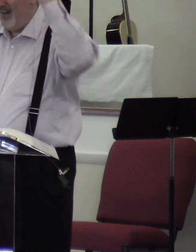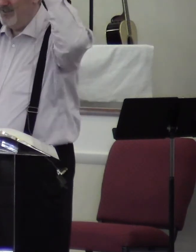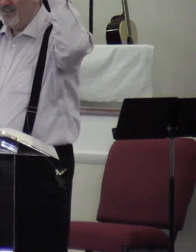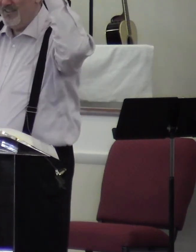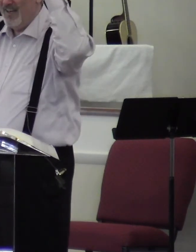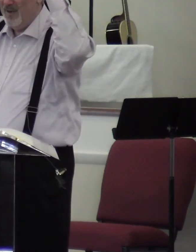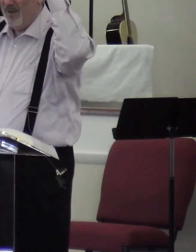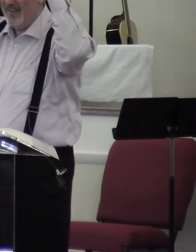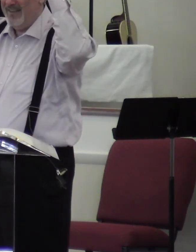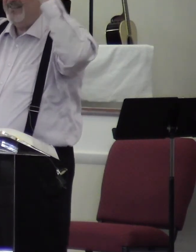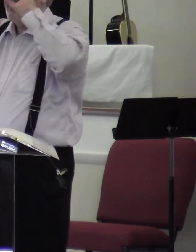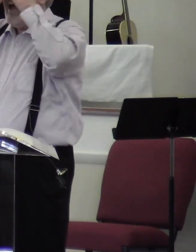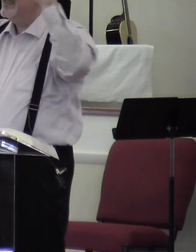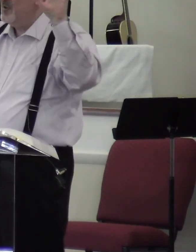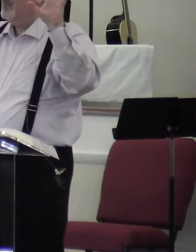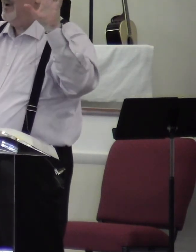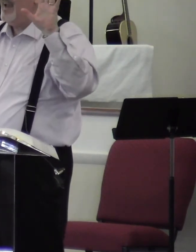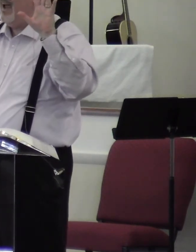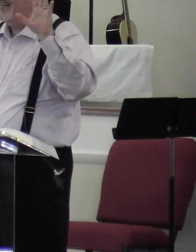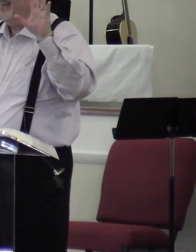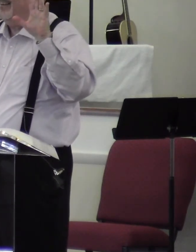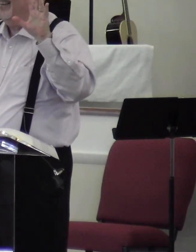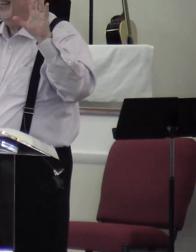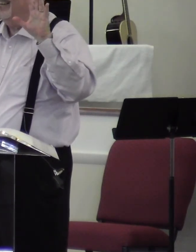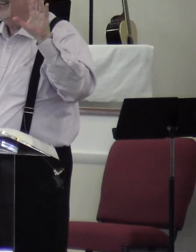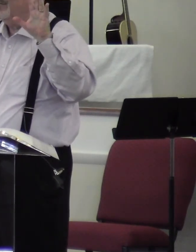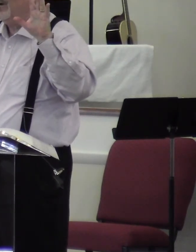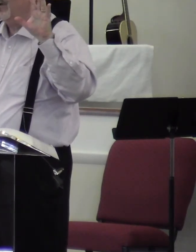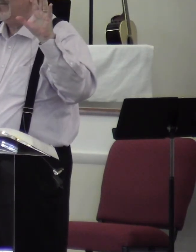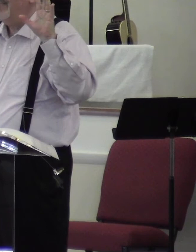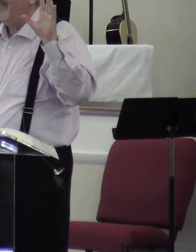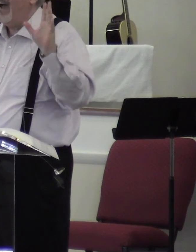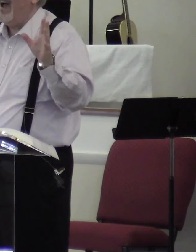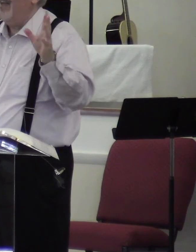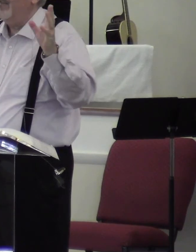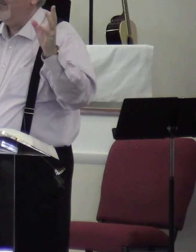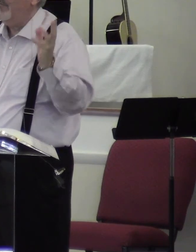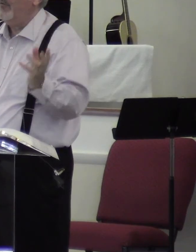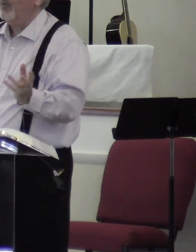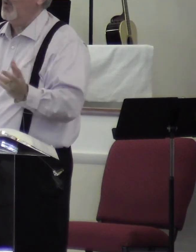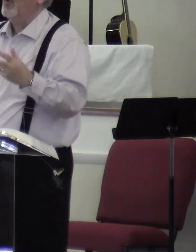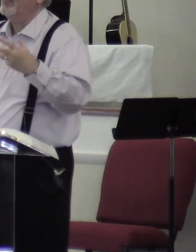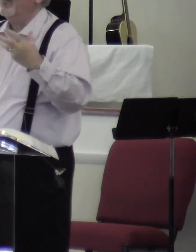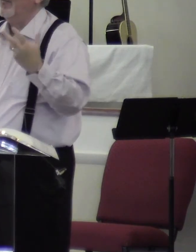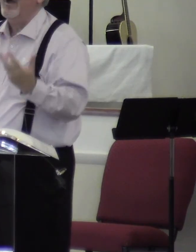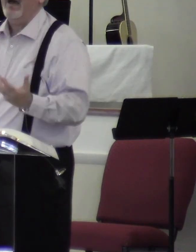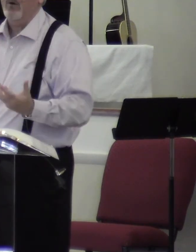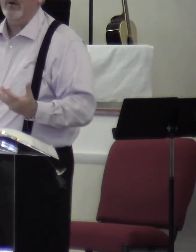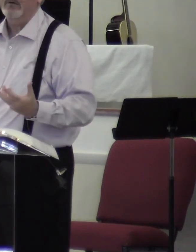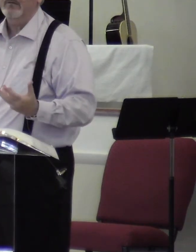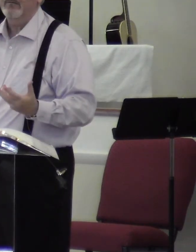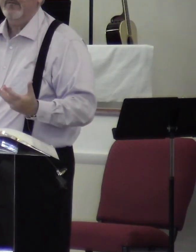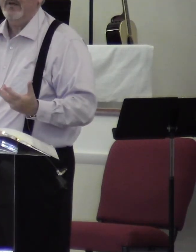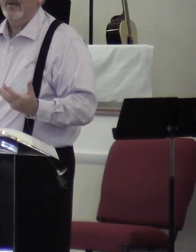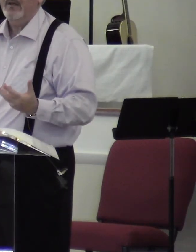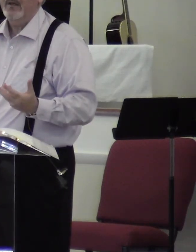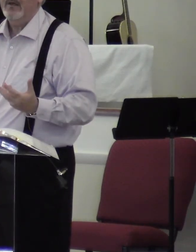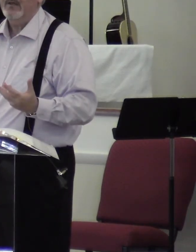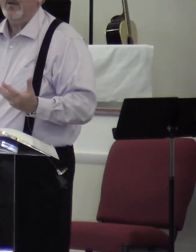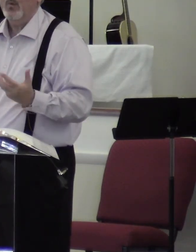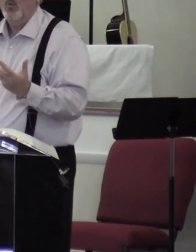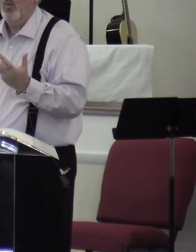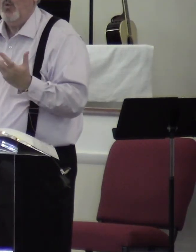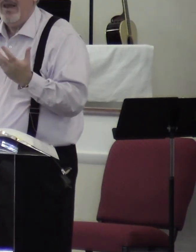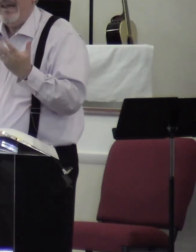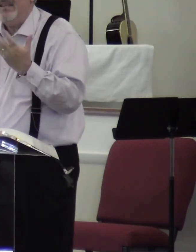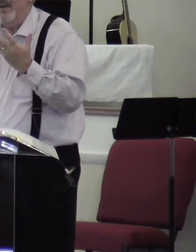And my hair is going to stand up like this and my eyes are going to bug out because I find the source of the power.